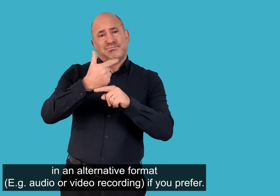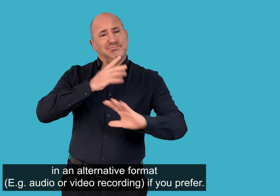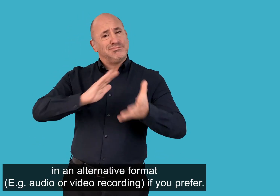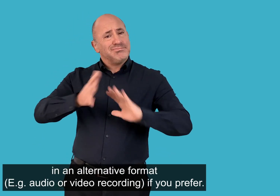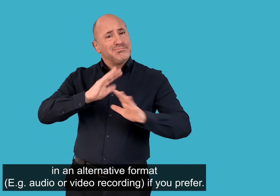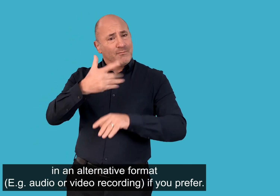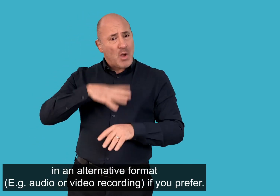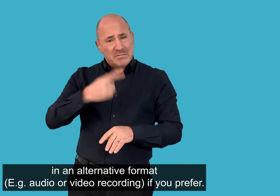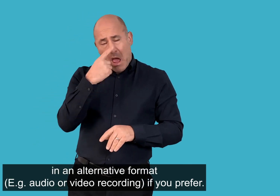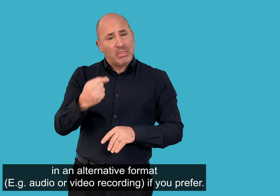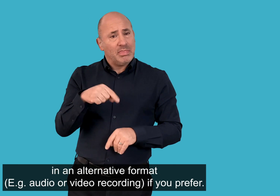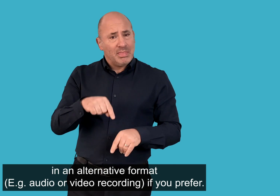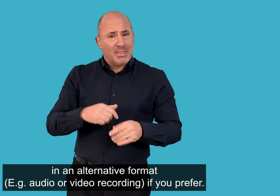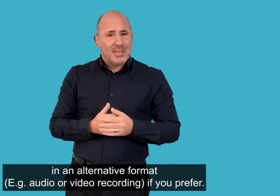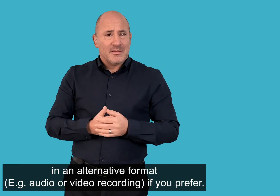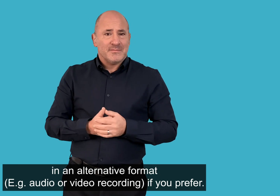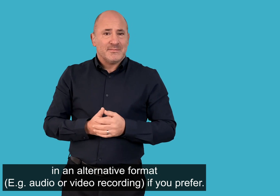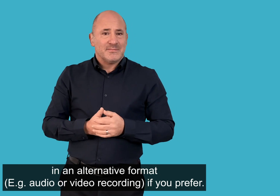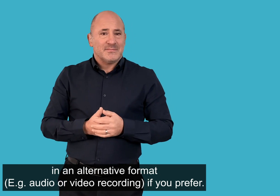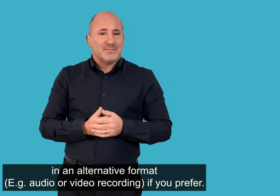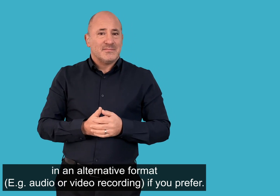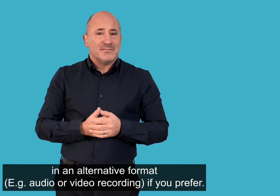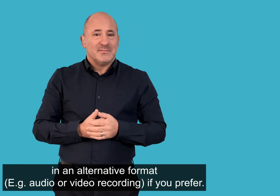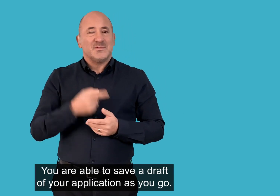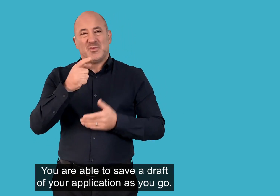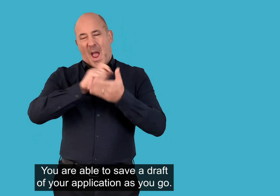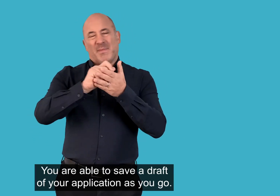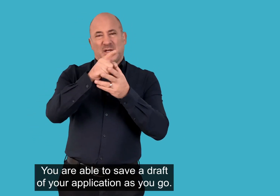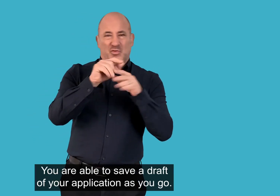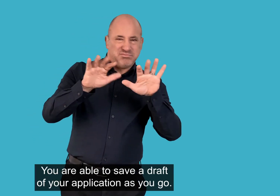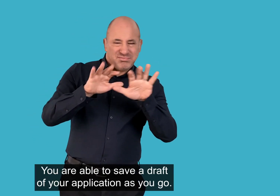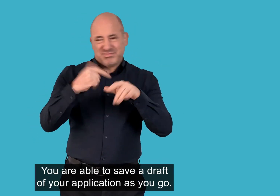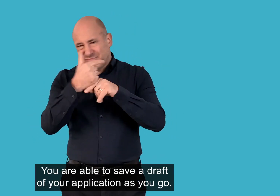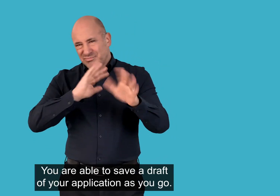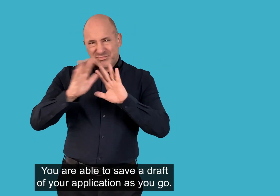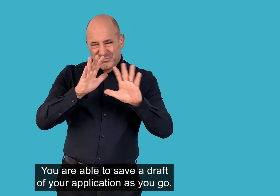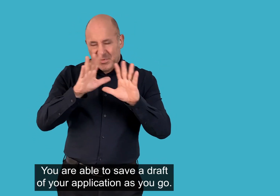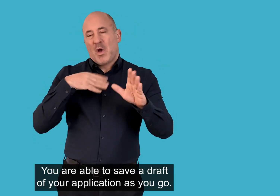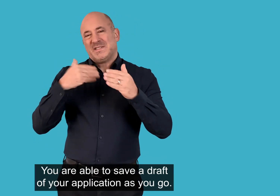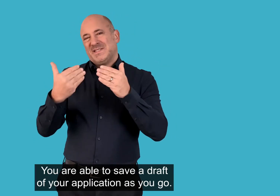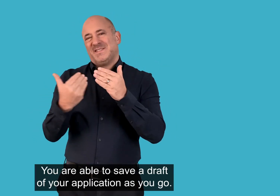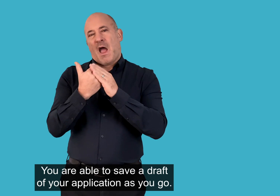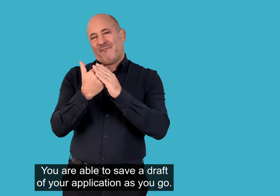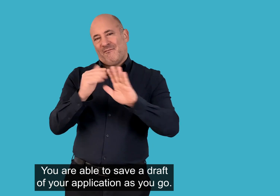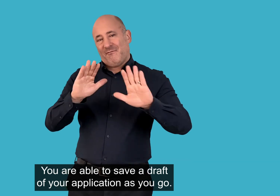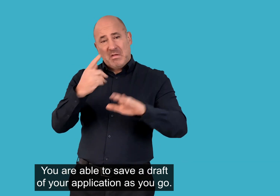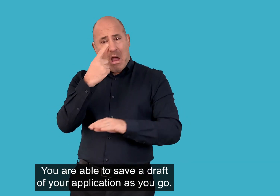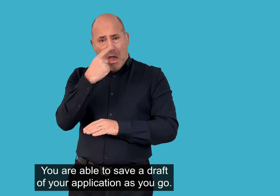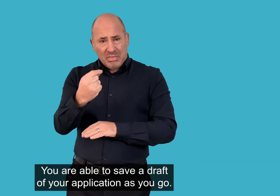in an alternative format, e.g. audio or video recording if you prefer. You are able to save a draft of your application as you